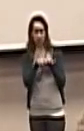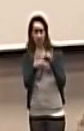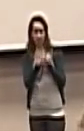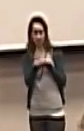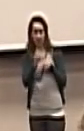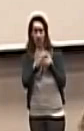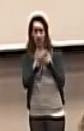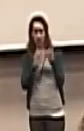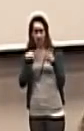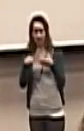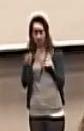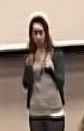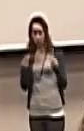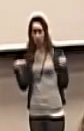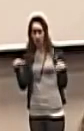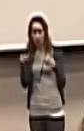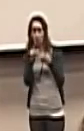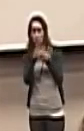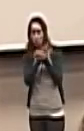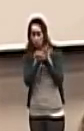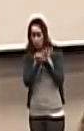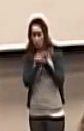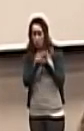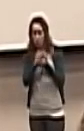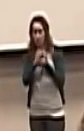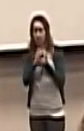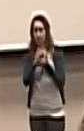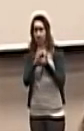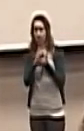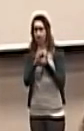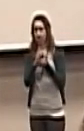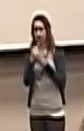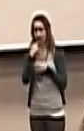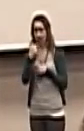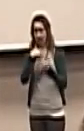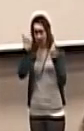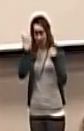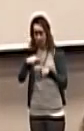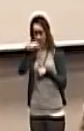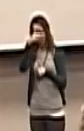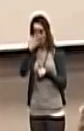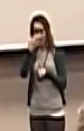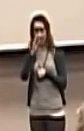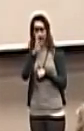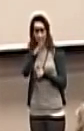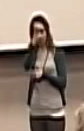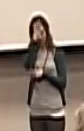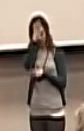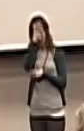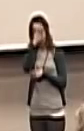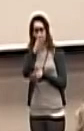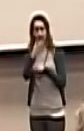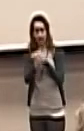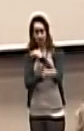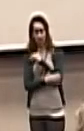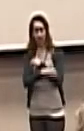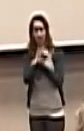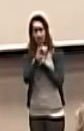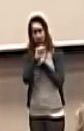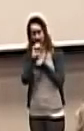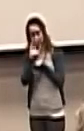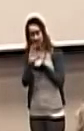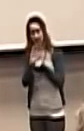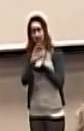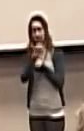is holy ground." Then he said, "I am the God of your fathers, Abraham, Isaac, and Jacob."